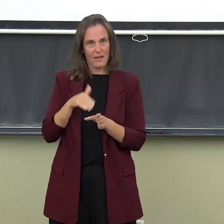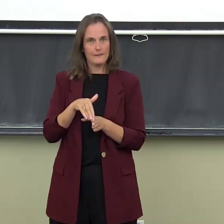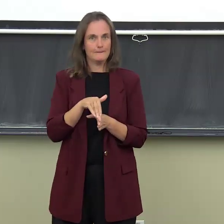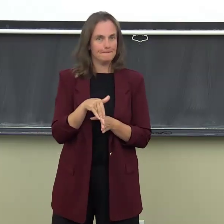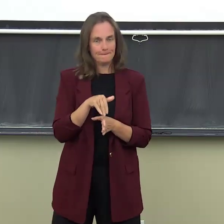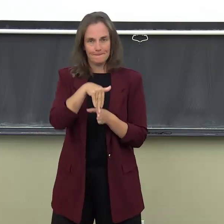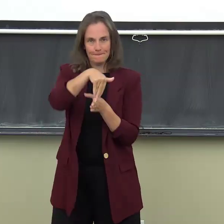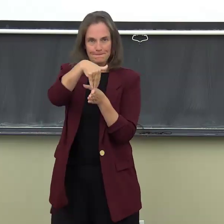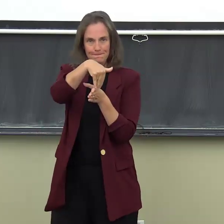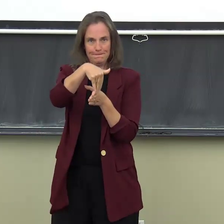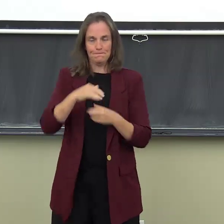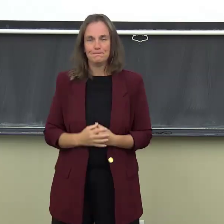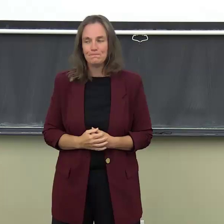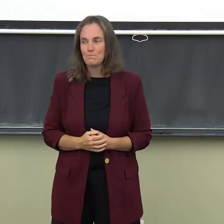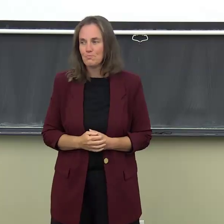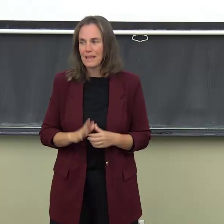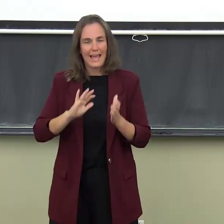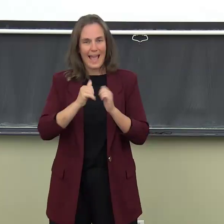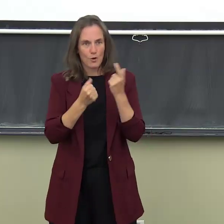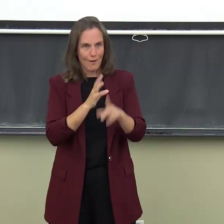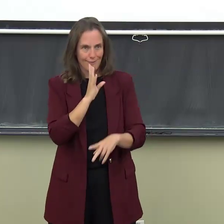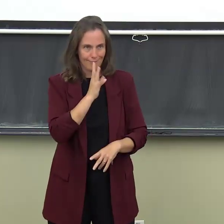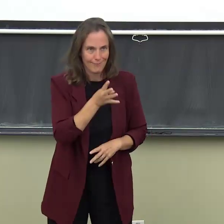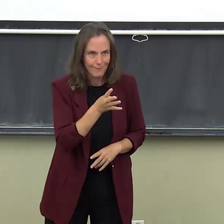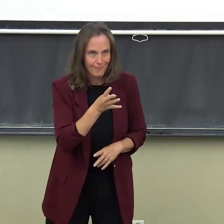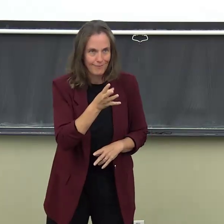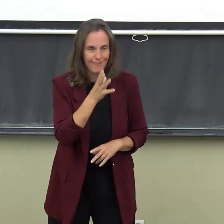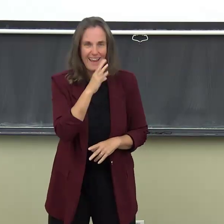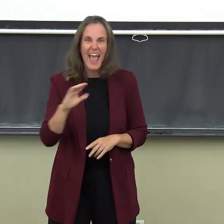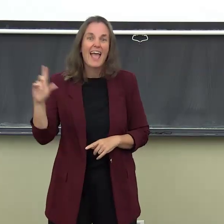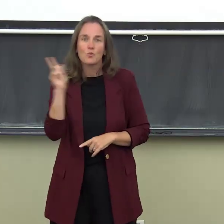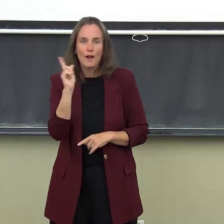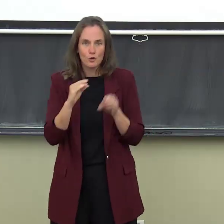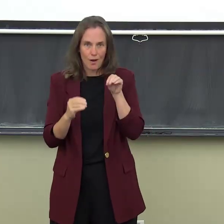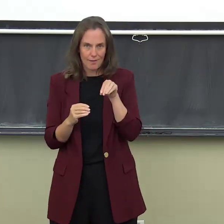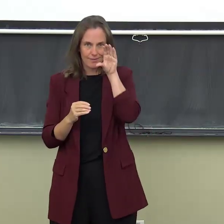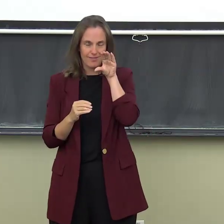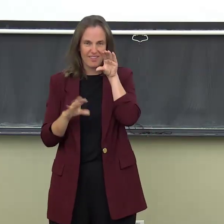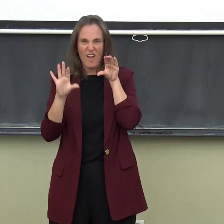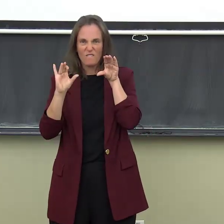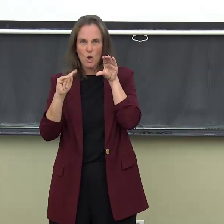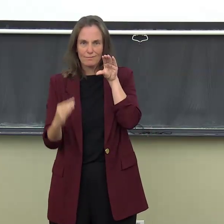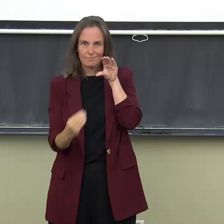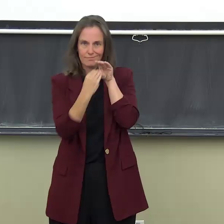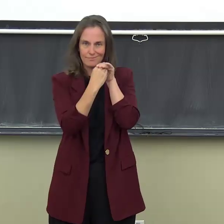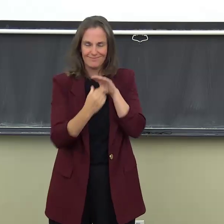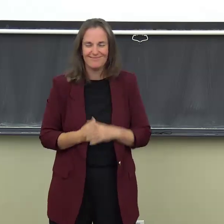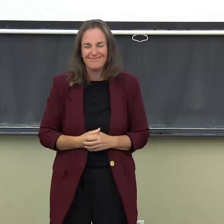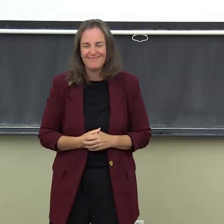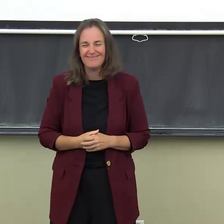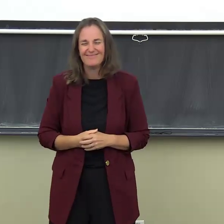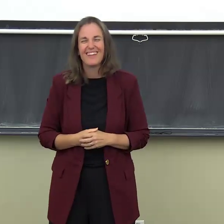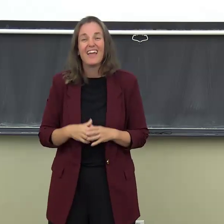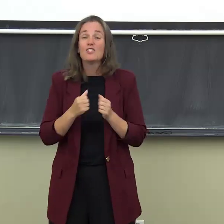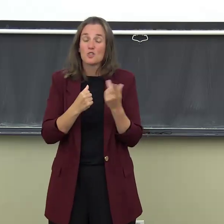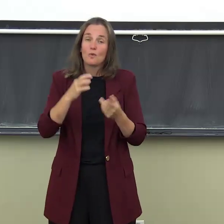that precarity. How do I open my mouth and where do I put my foot in it? I was thinking last night